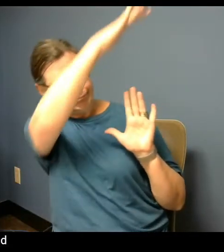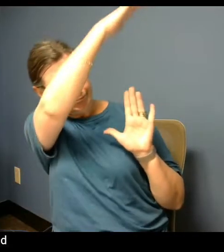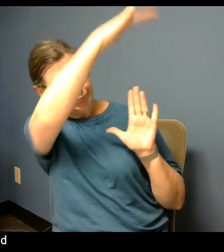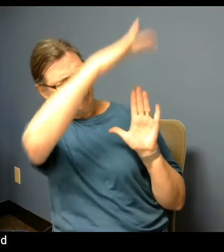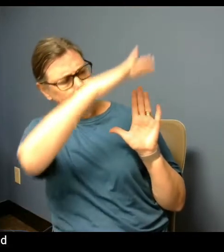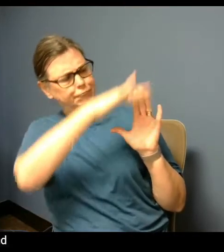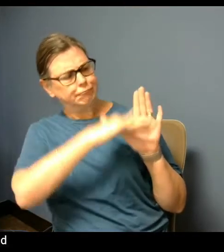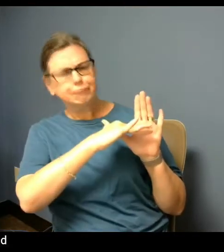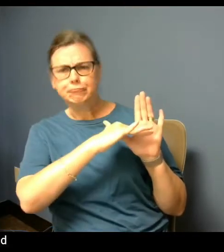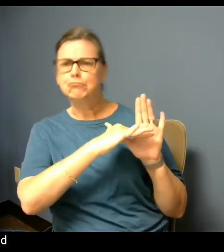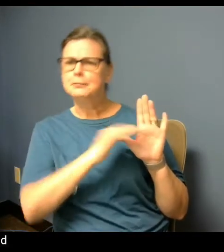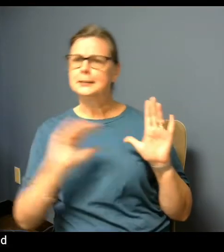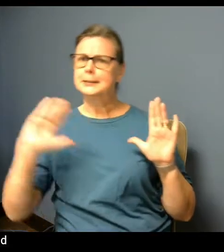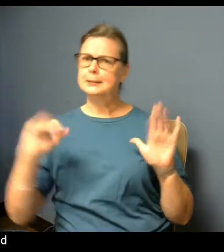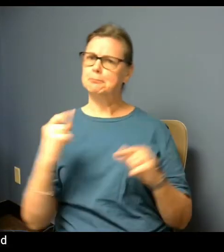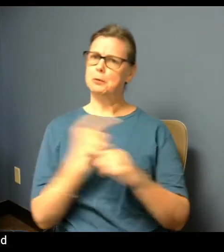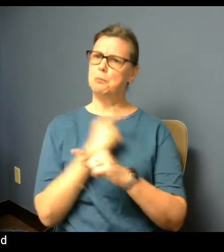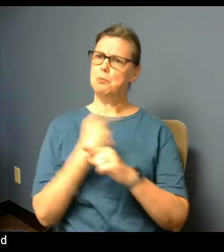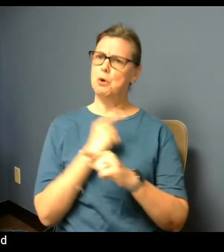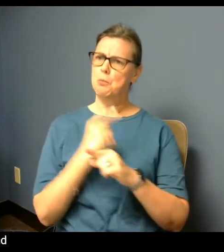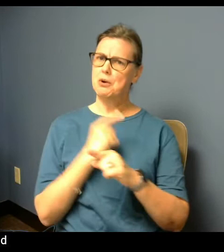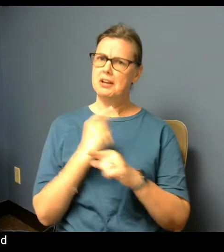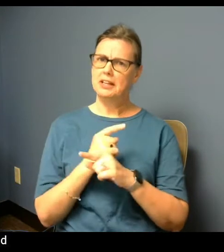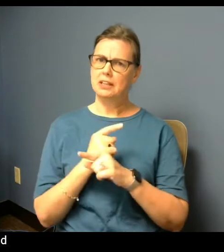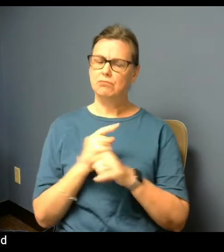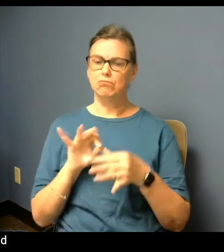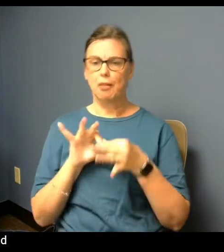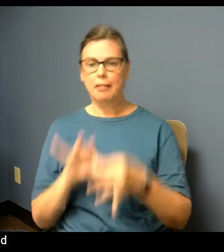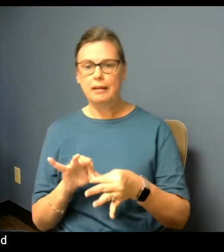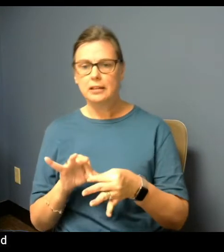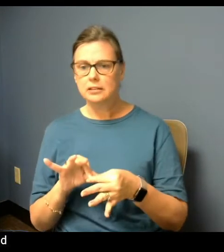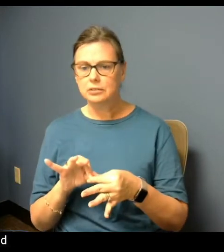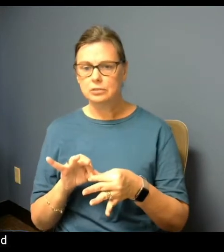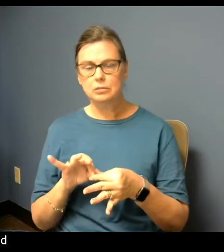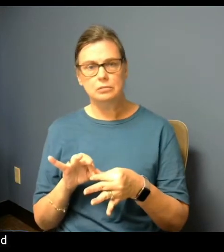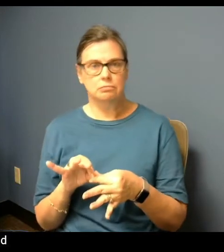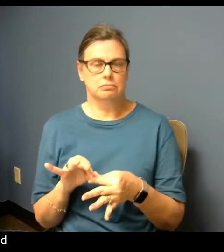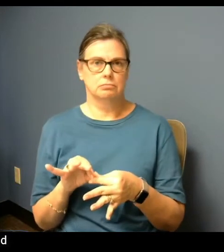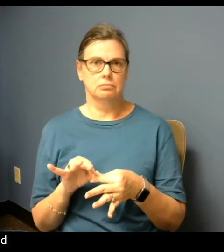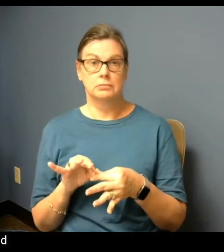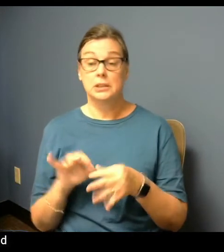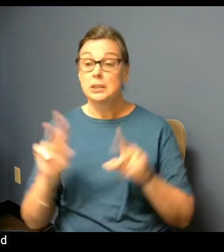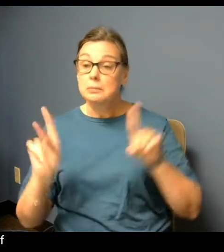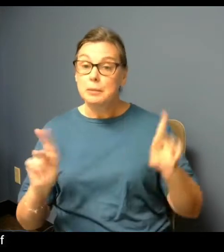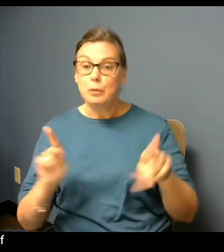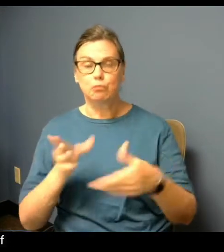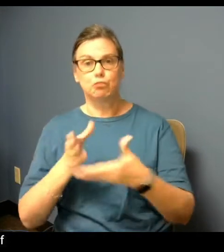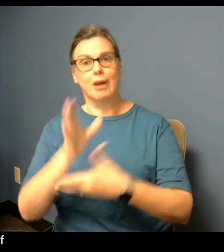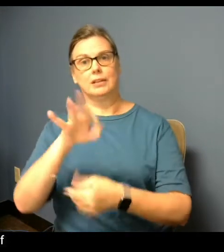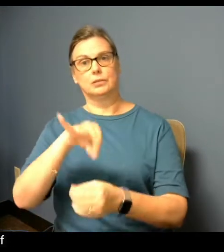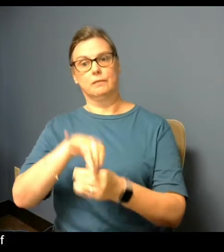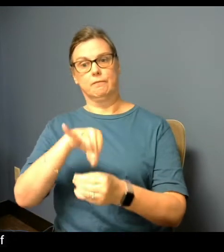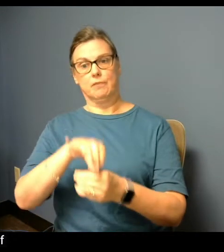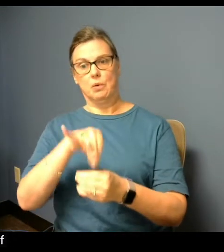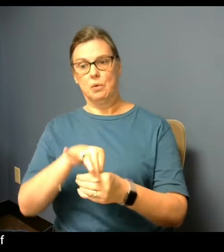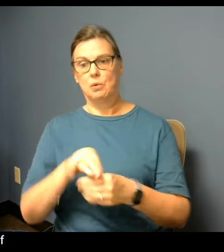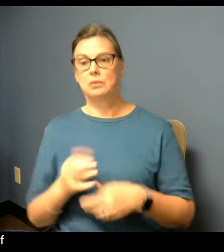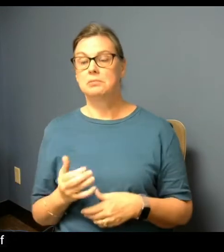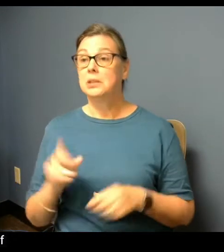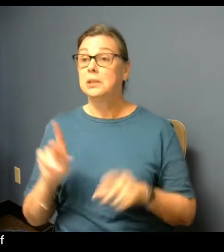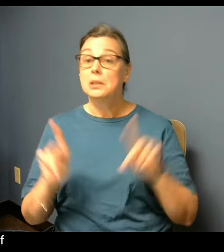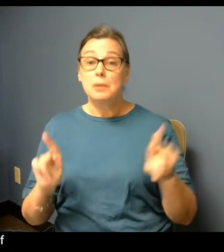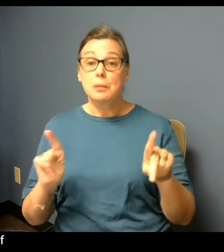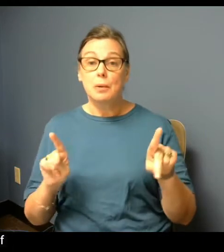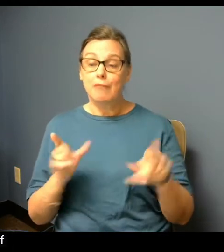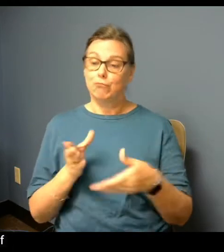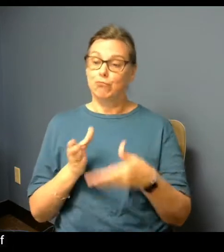Locke, right? He writes about people having access to voting, and he writes about